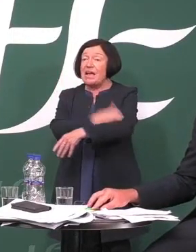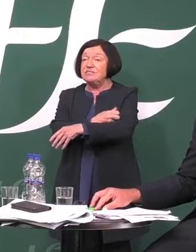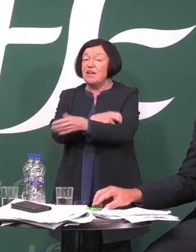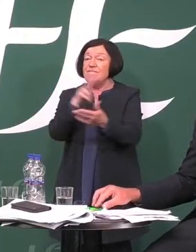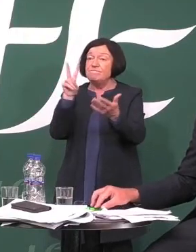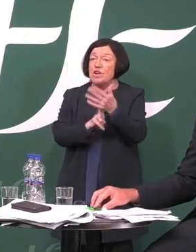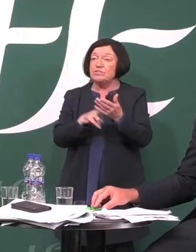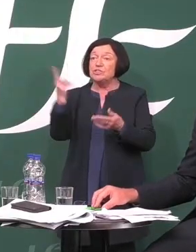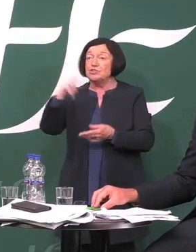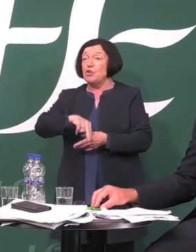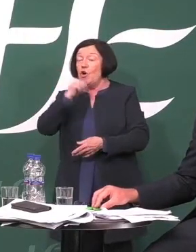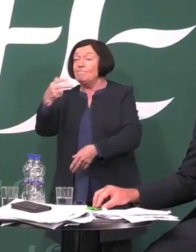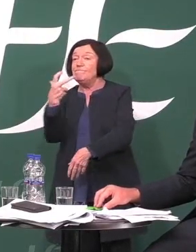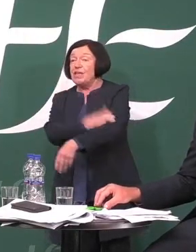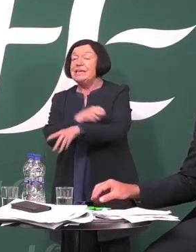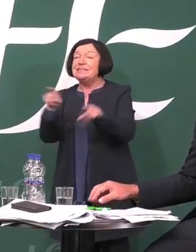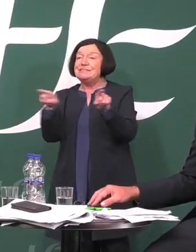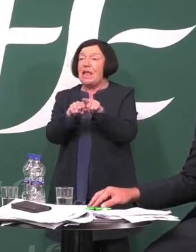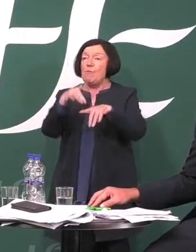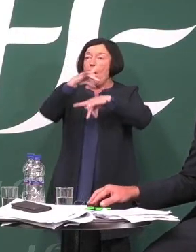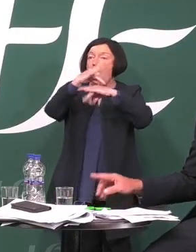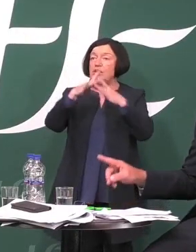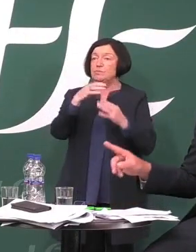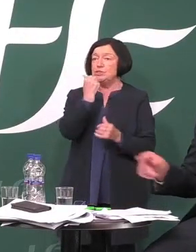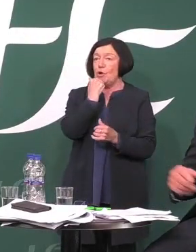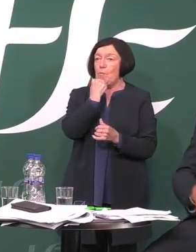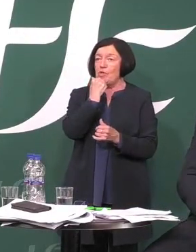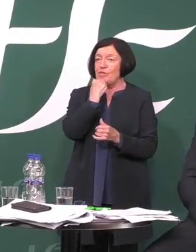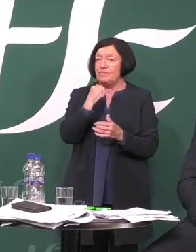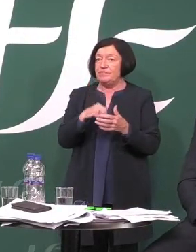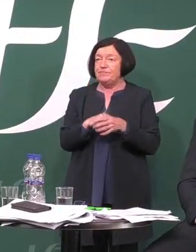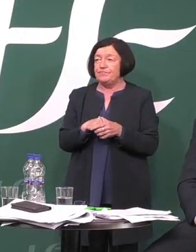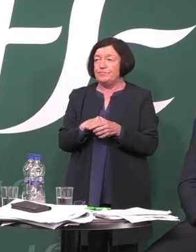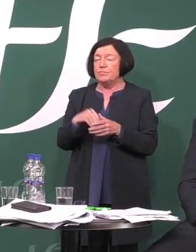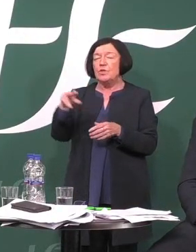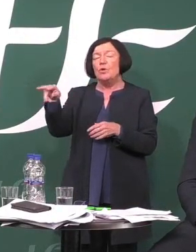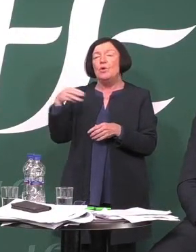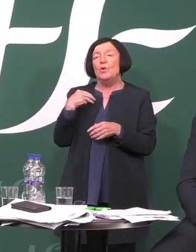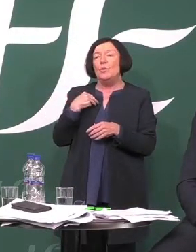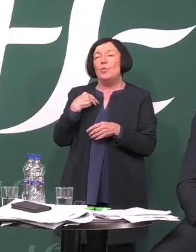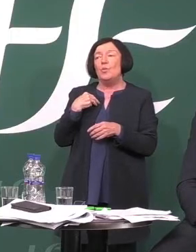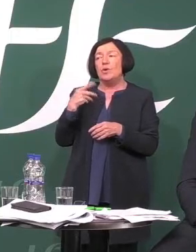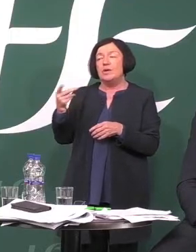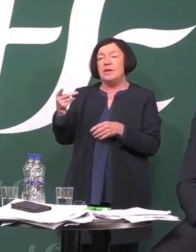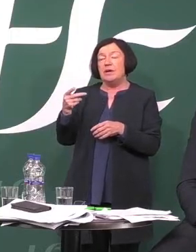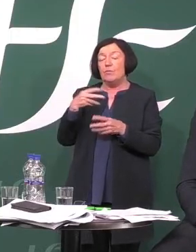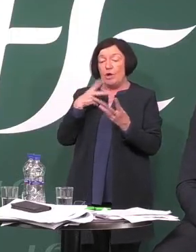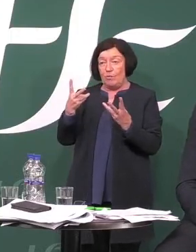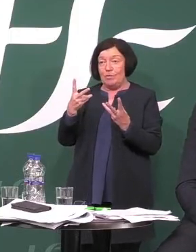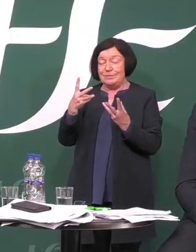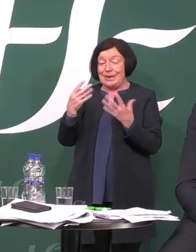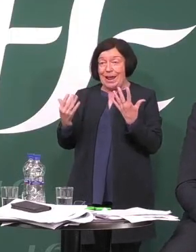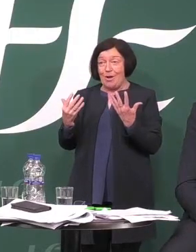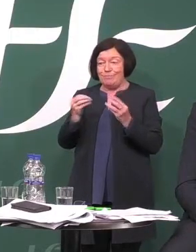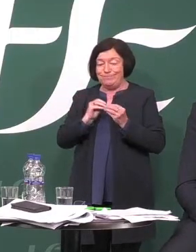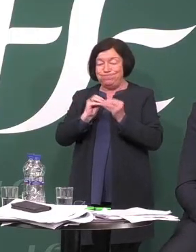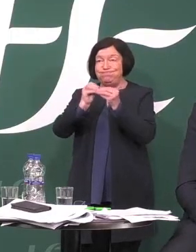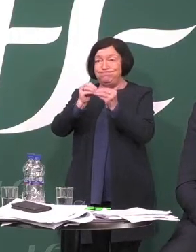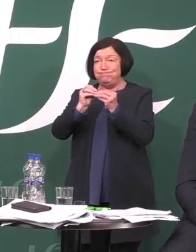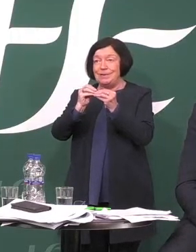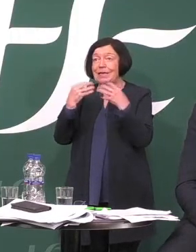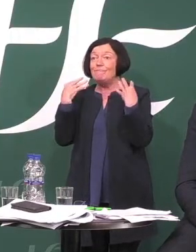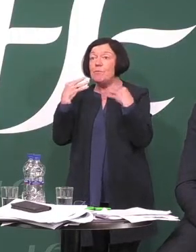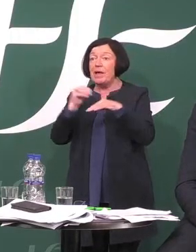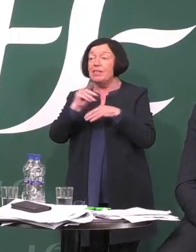versus unvaccinated, and the same with hospitalizations? We'll be producing data on that. So